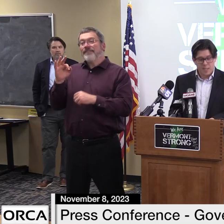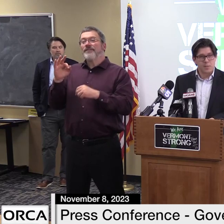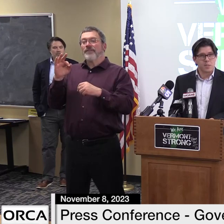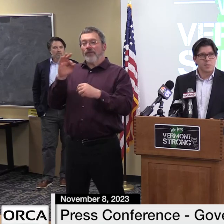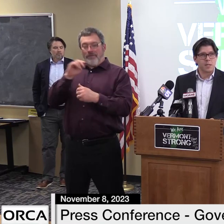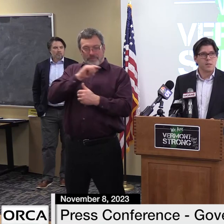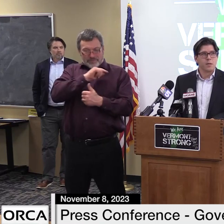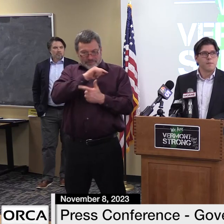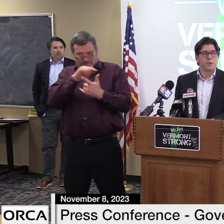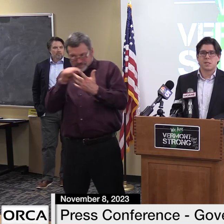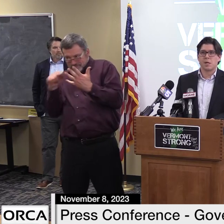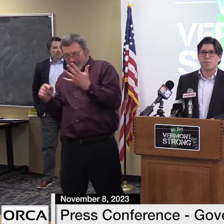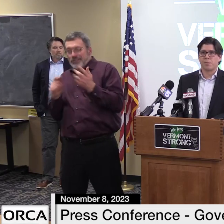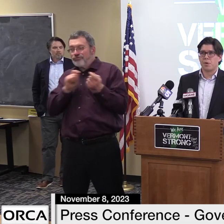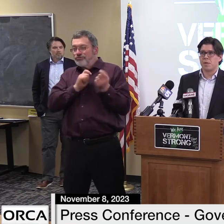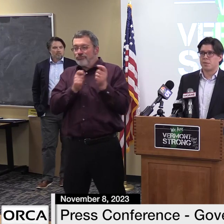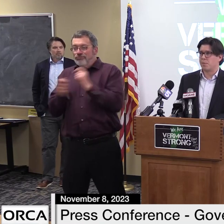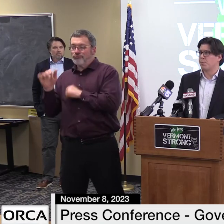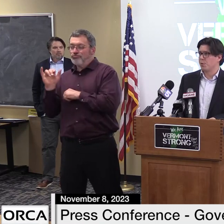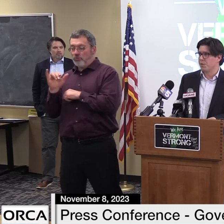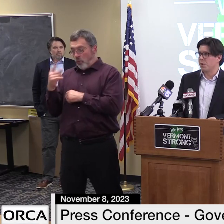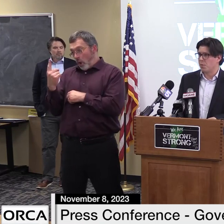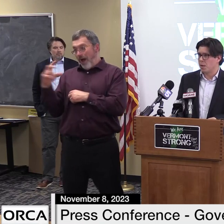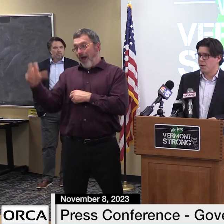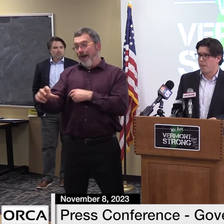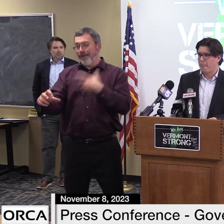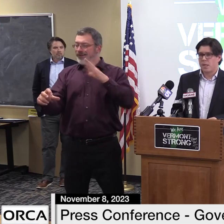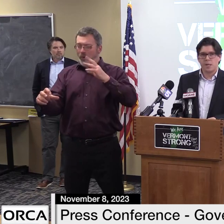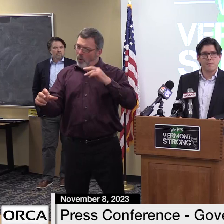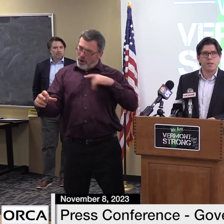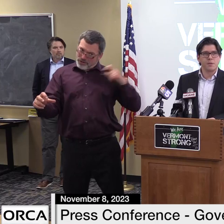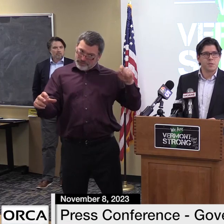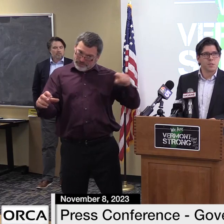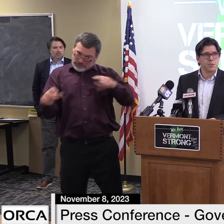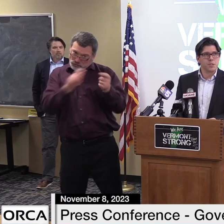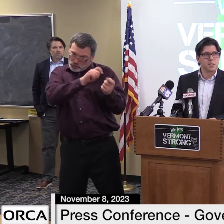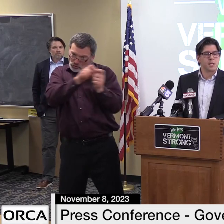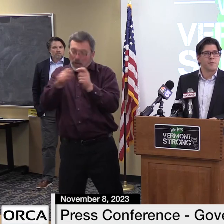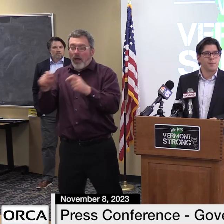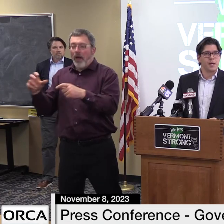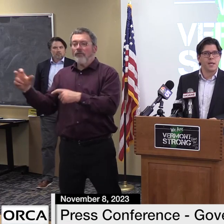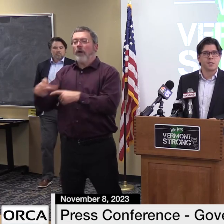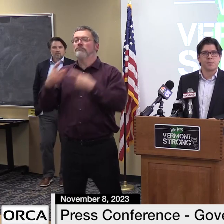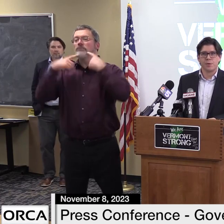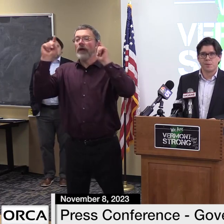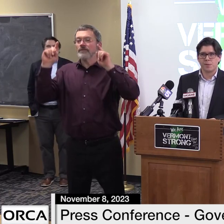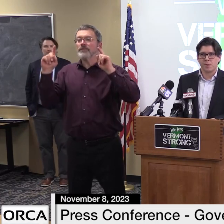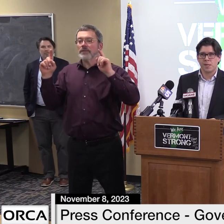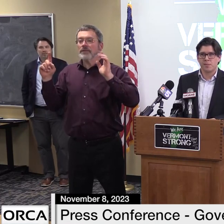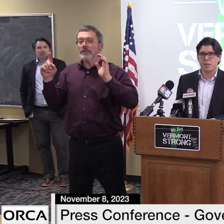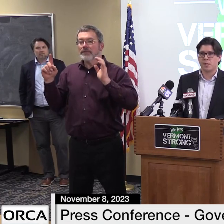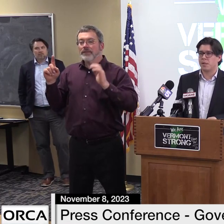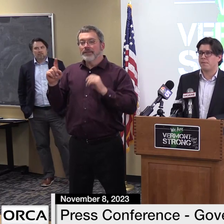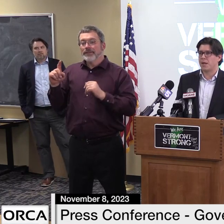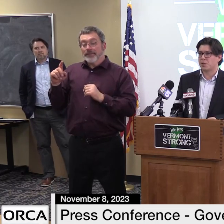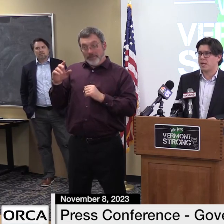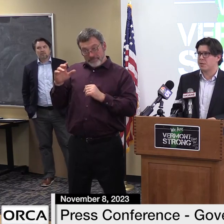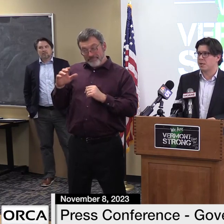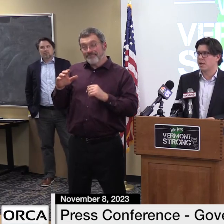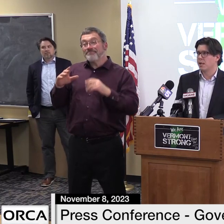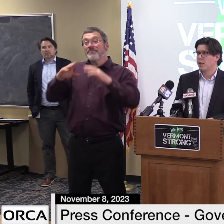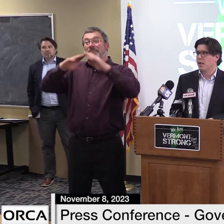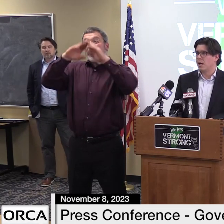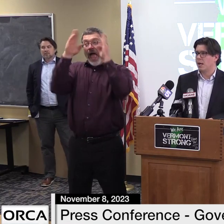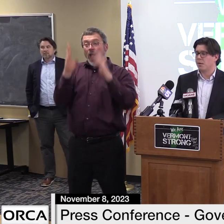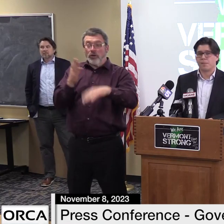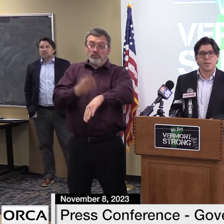of those investments mean focusing on the programs that have been proven to work. Innovative new solutions like the Vermont Housing Improvement Program and the Manufactured